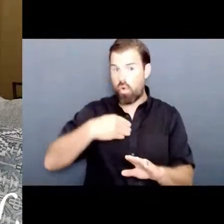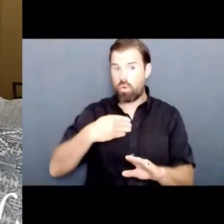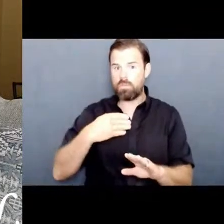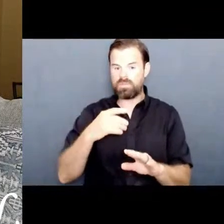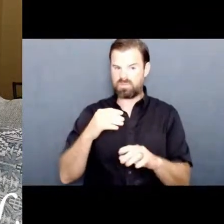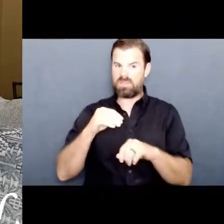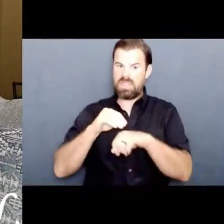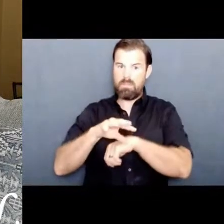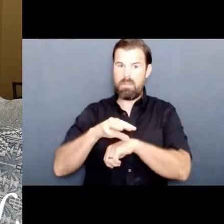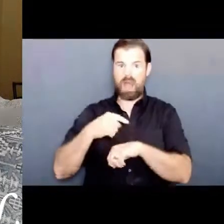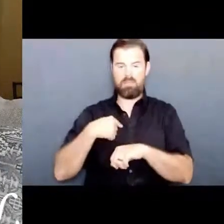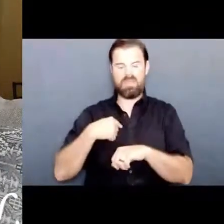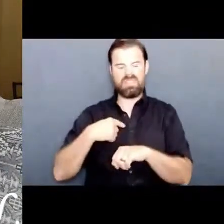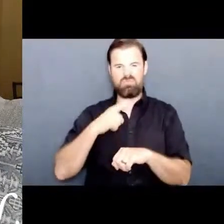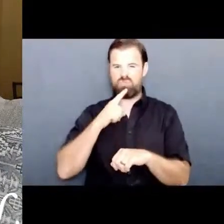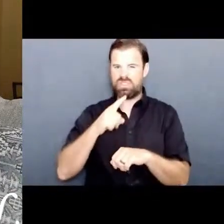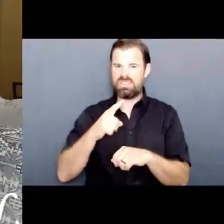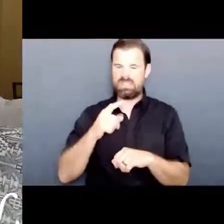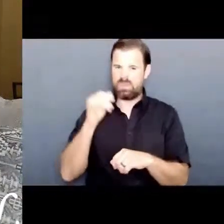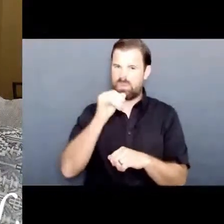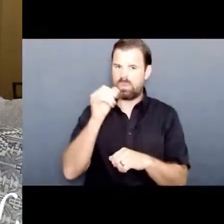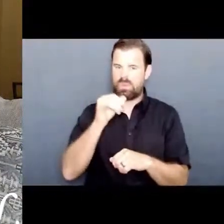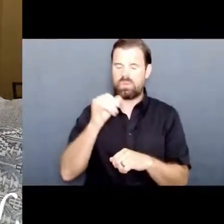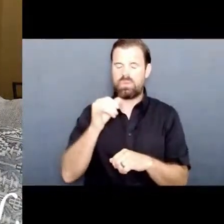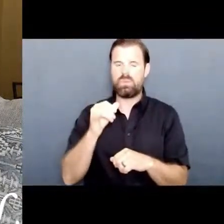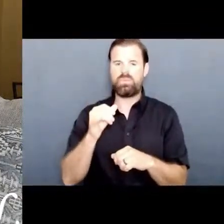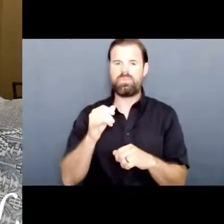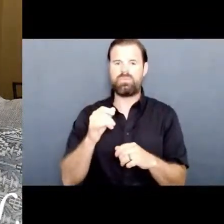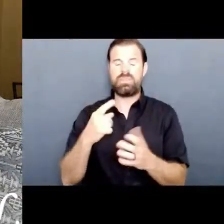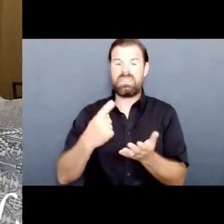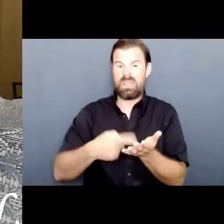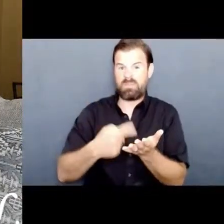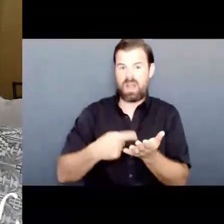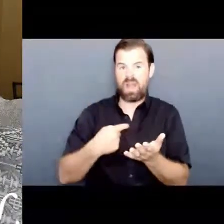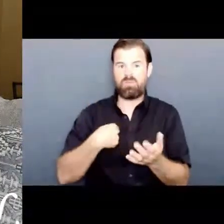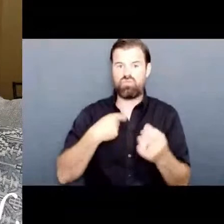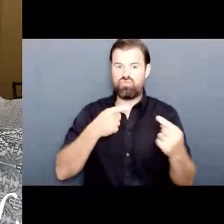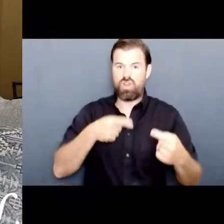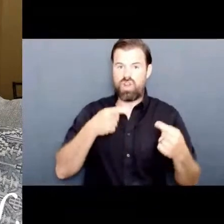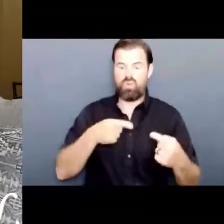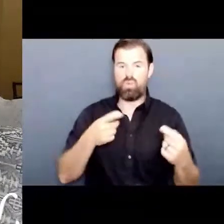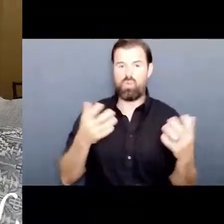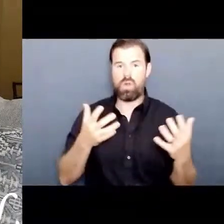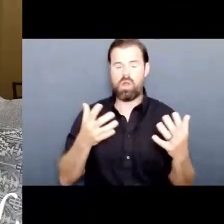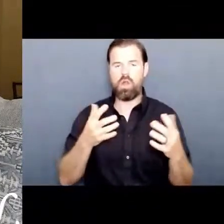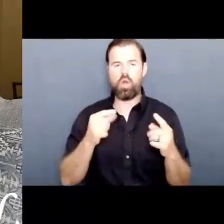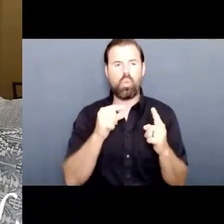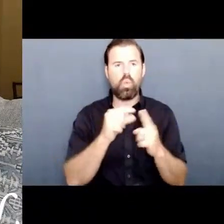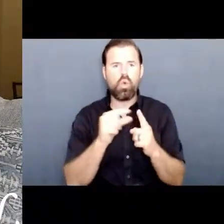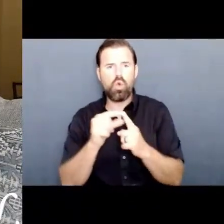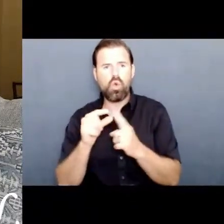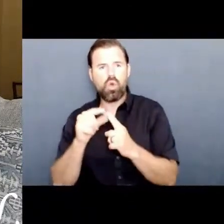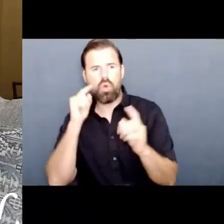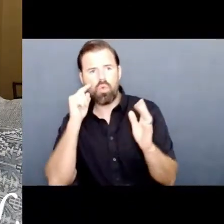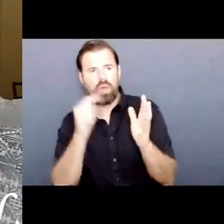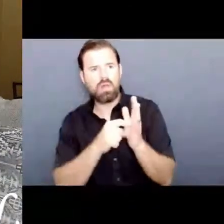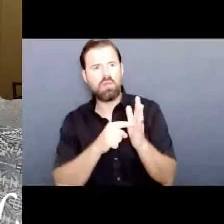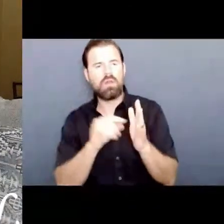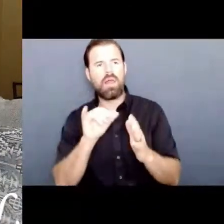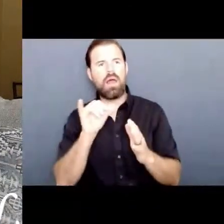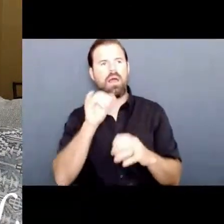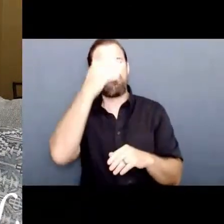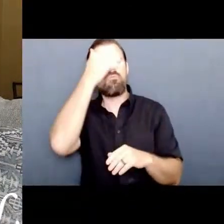has impacted me probably the most. Sometimes I struggle with word recollection, like I'll forget